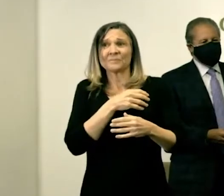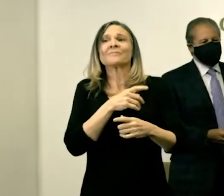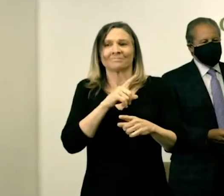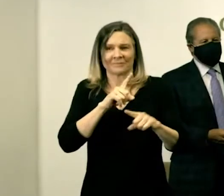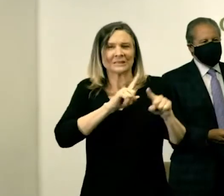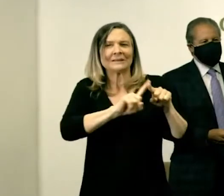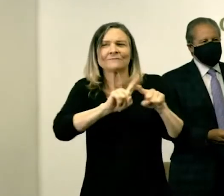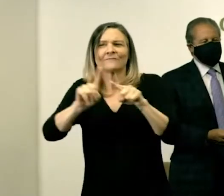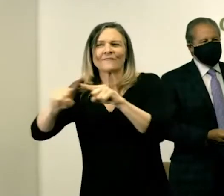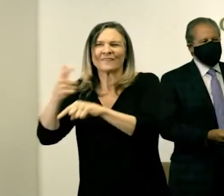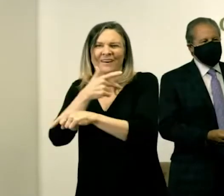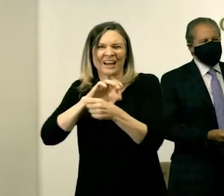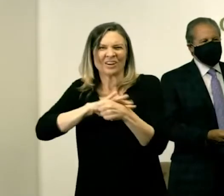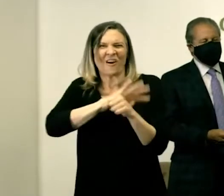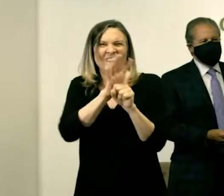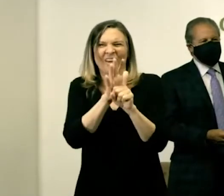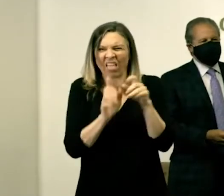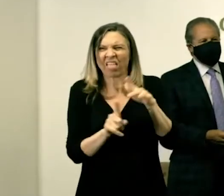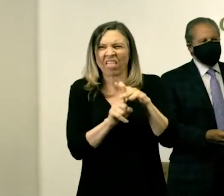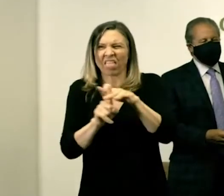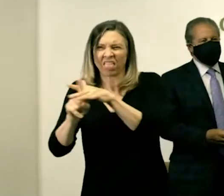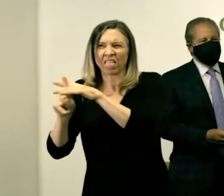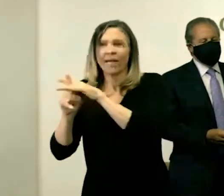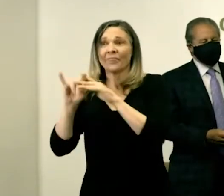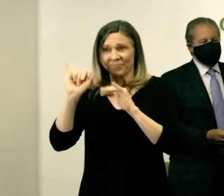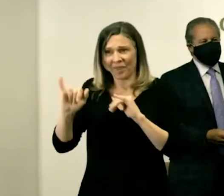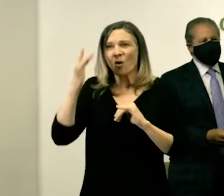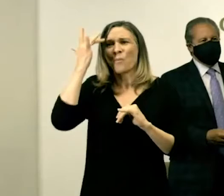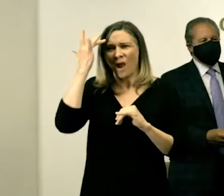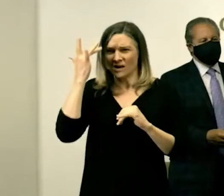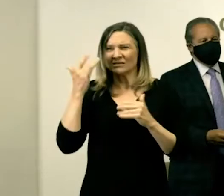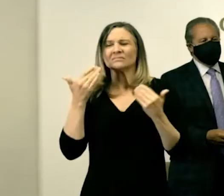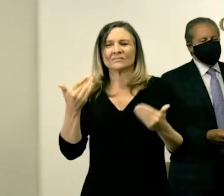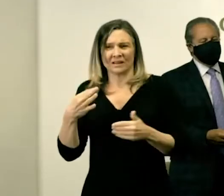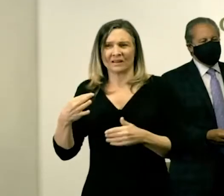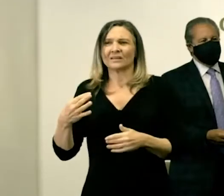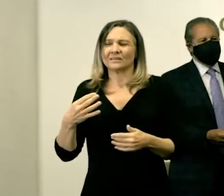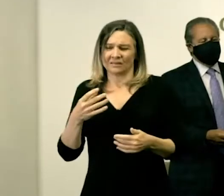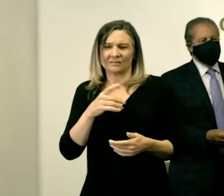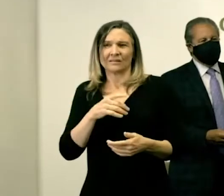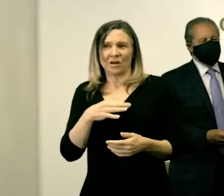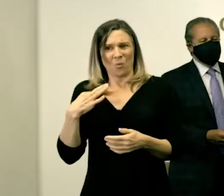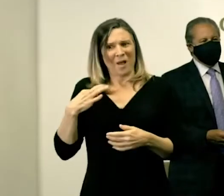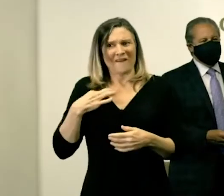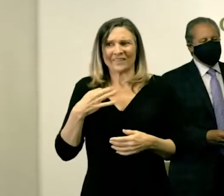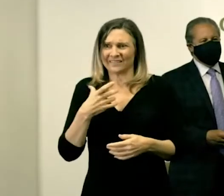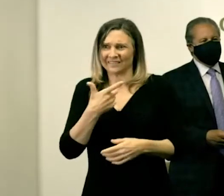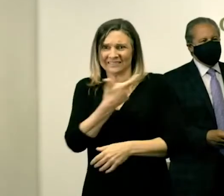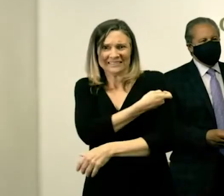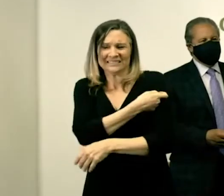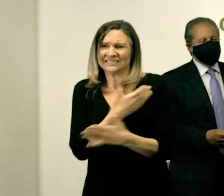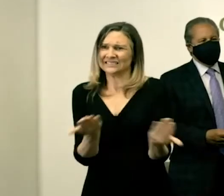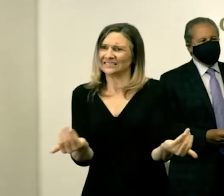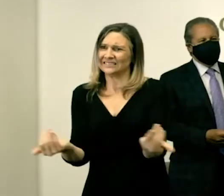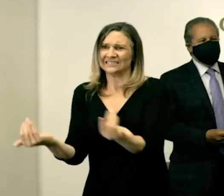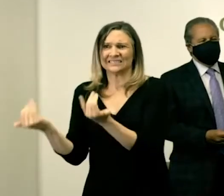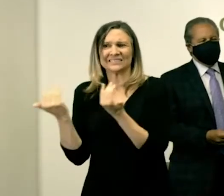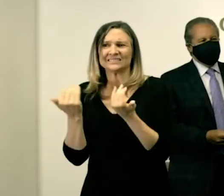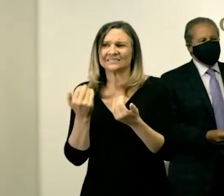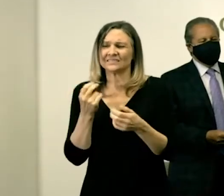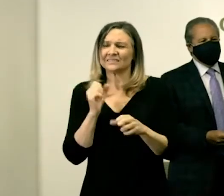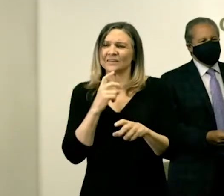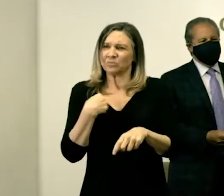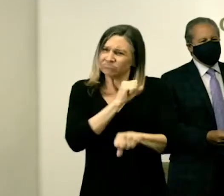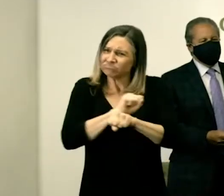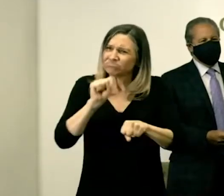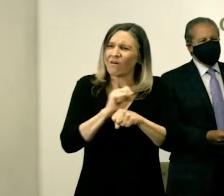today's announcements around eligibility are important, looking for that supply to come through, and then doing the really hard work in communities to get